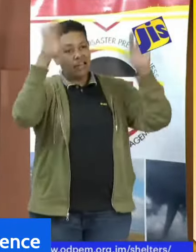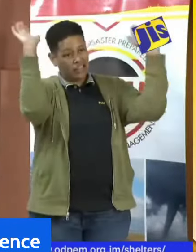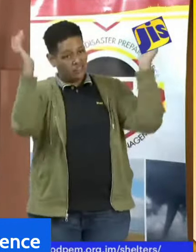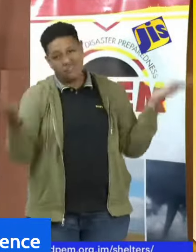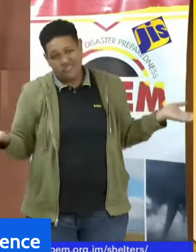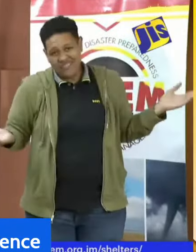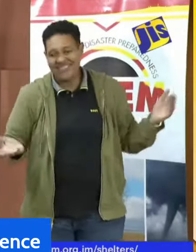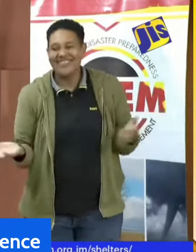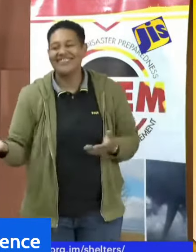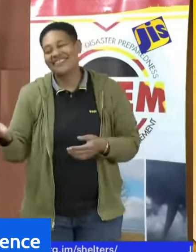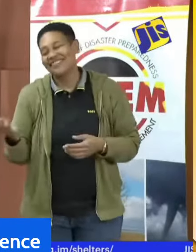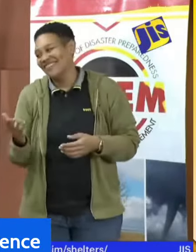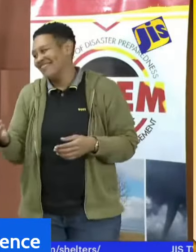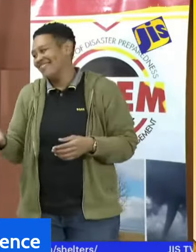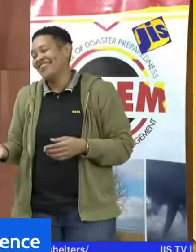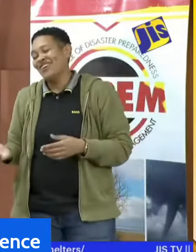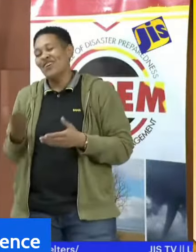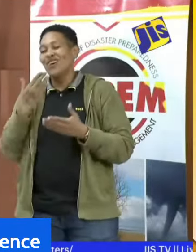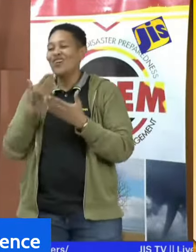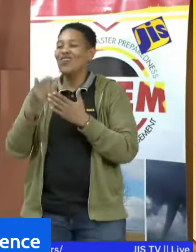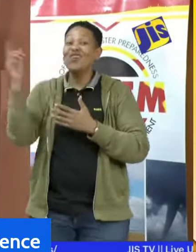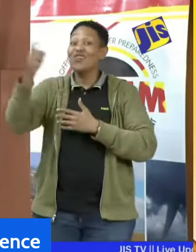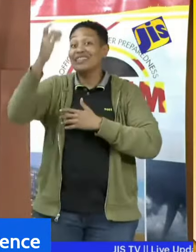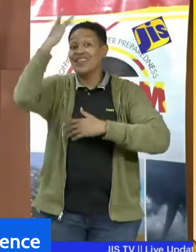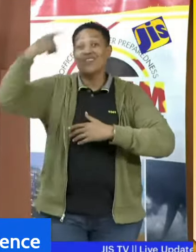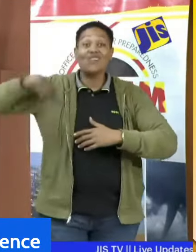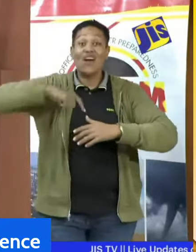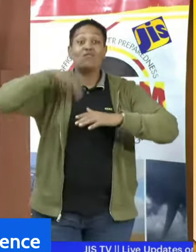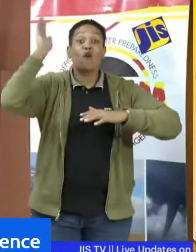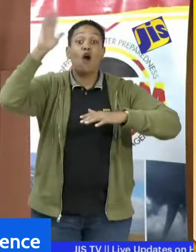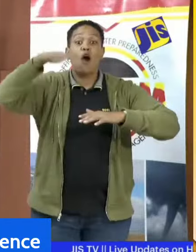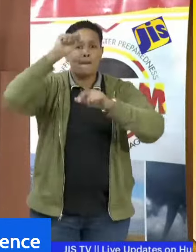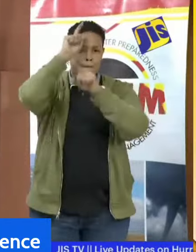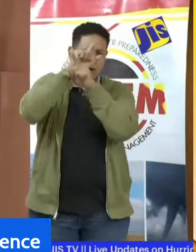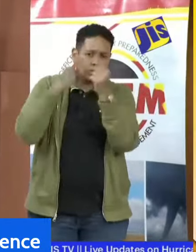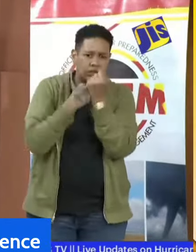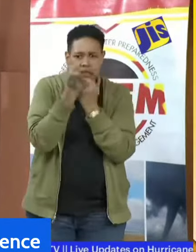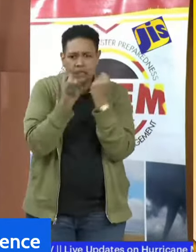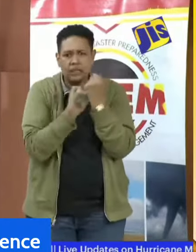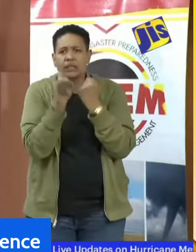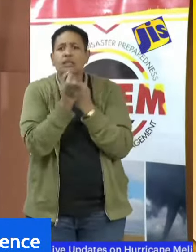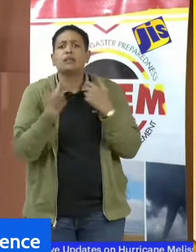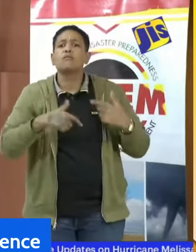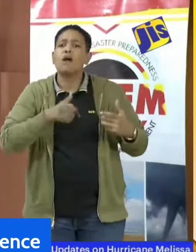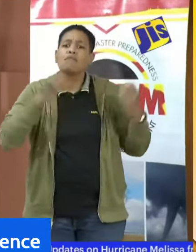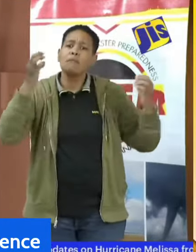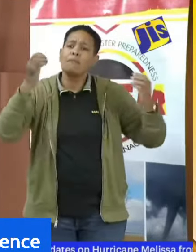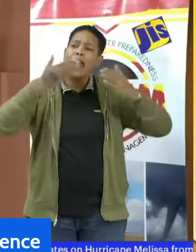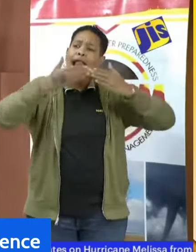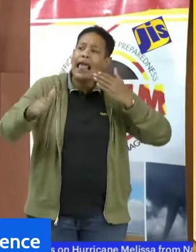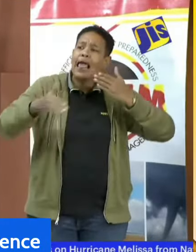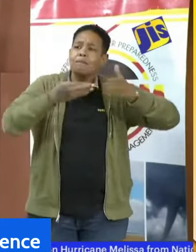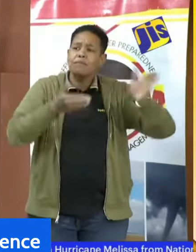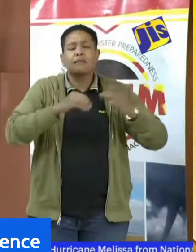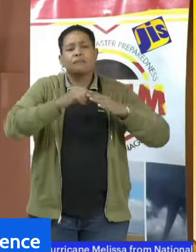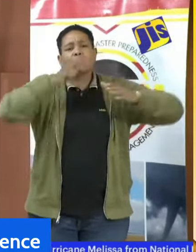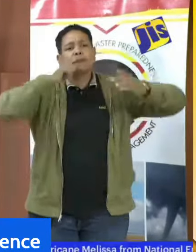Okay, that's a good question. And actually, because we are our brother's keepers and we have a number of neighbors